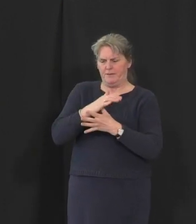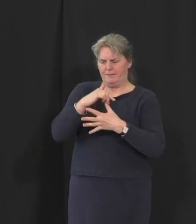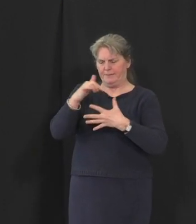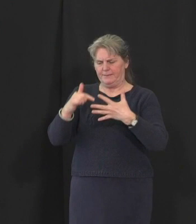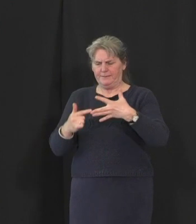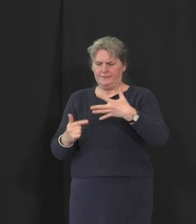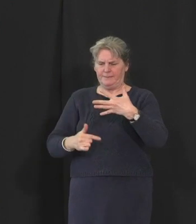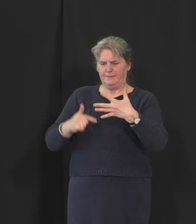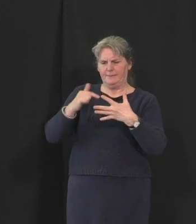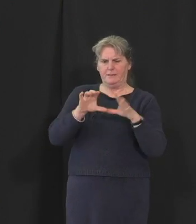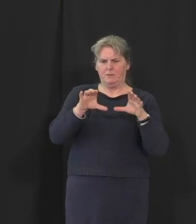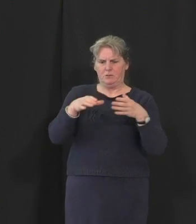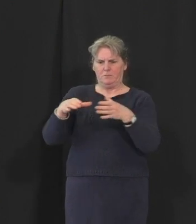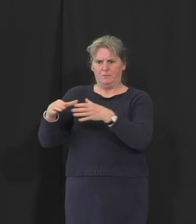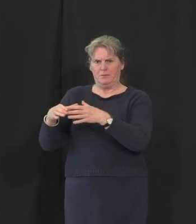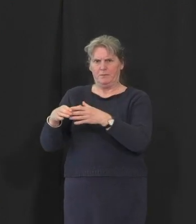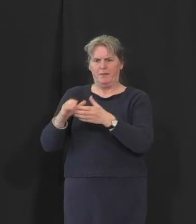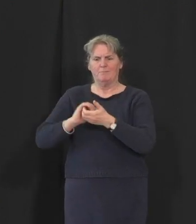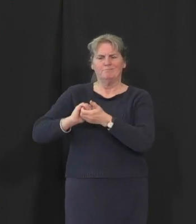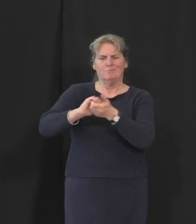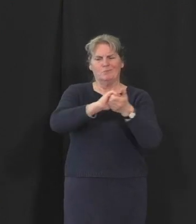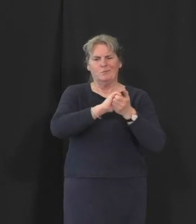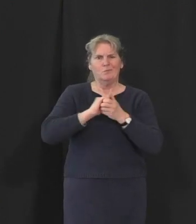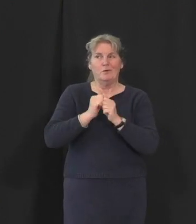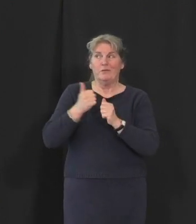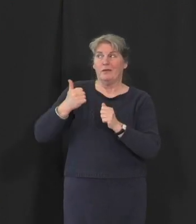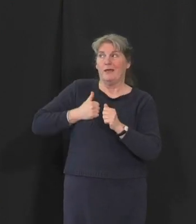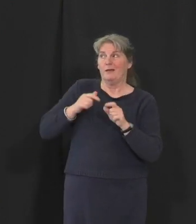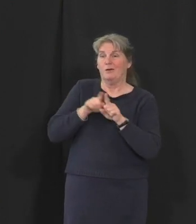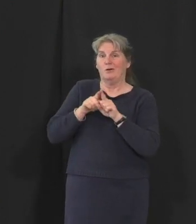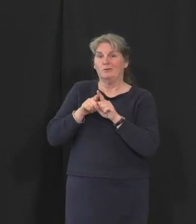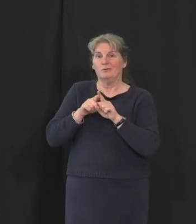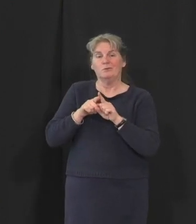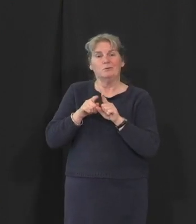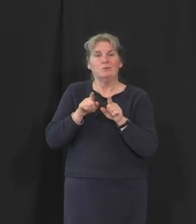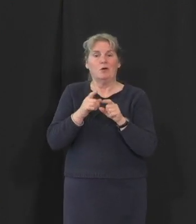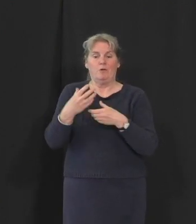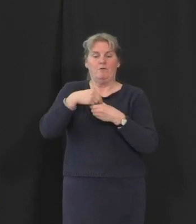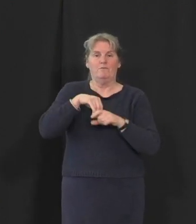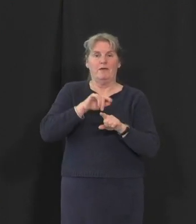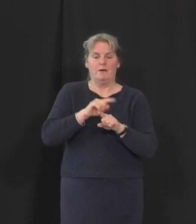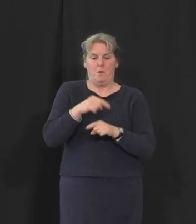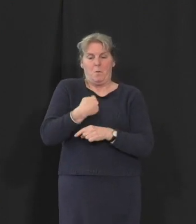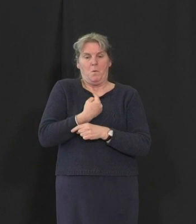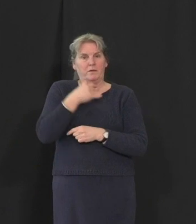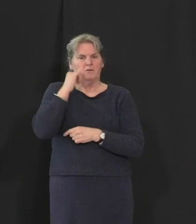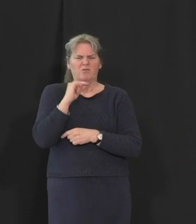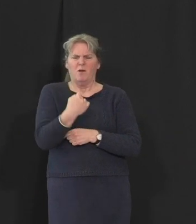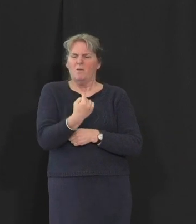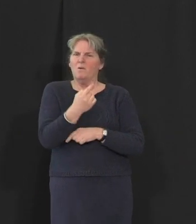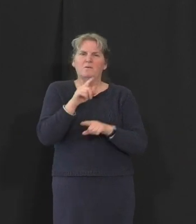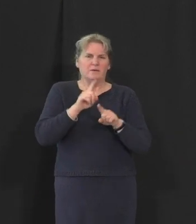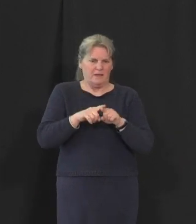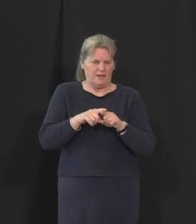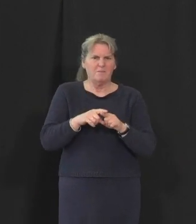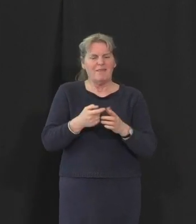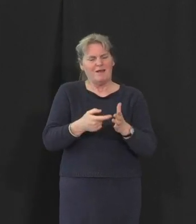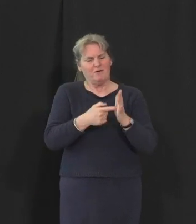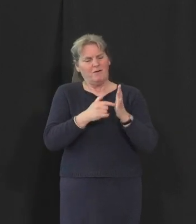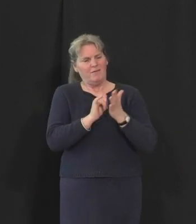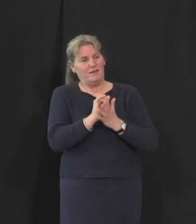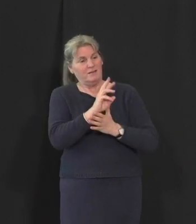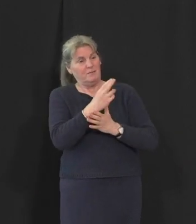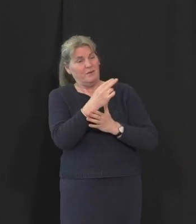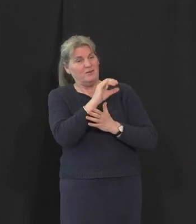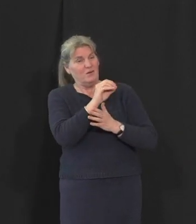categories? And that's really a collaborative exercise with Canada at the same time for establishing not just the criteria that